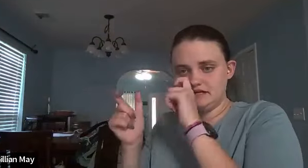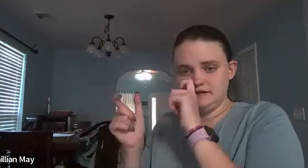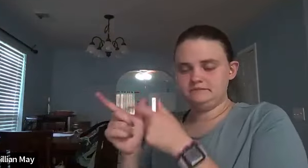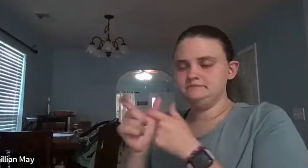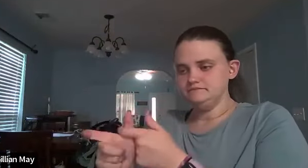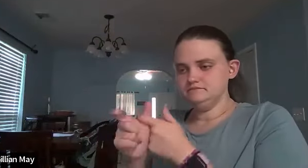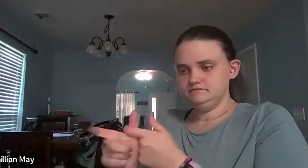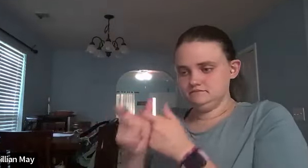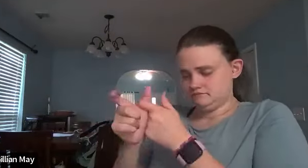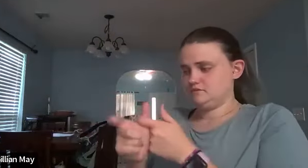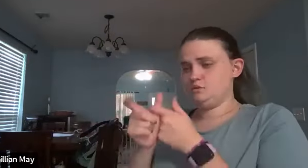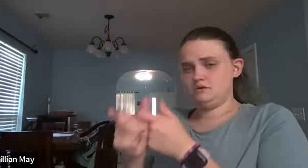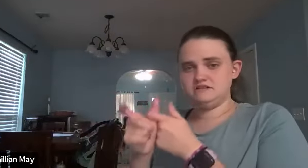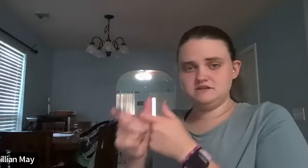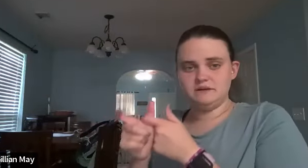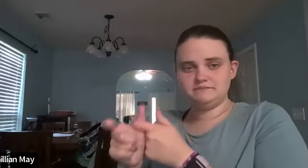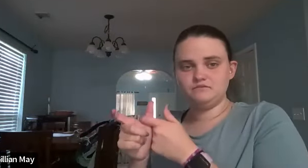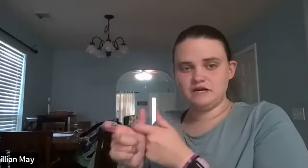deal. Oh, excuse me, running.